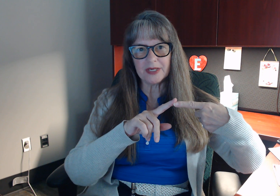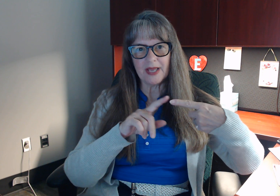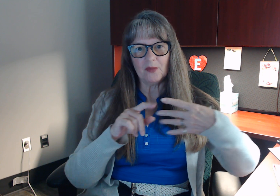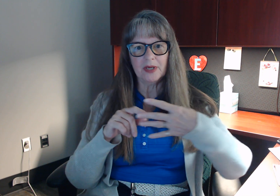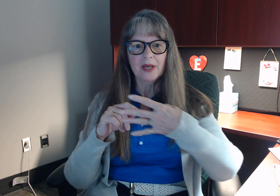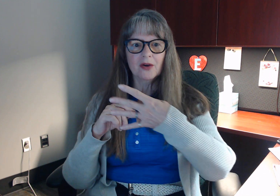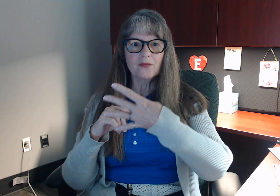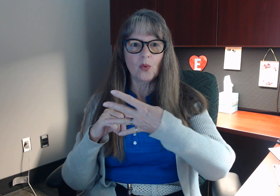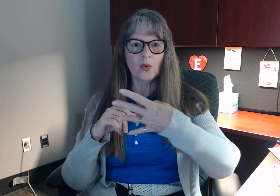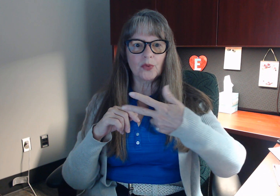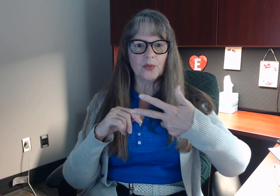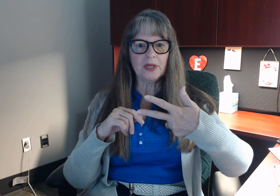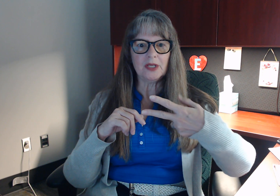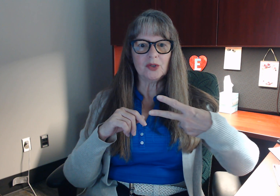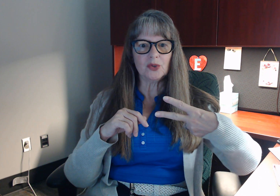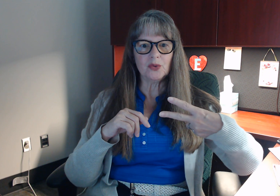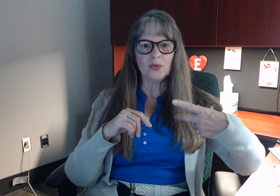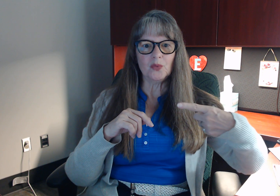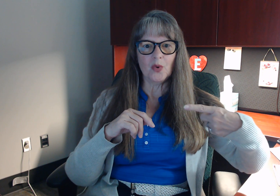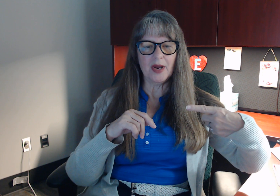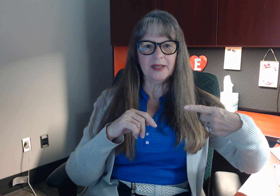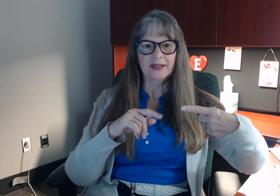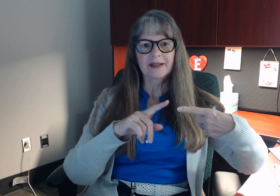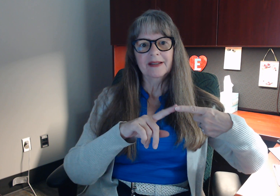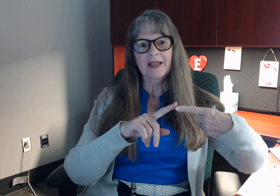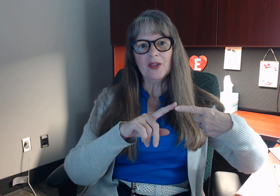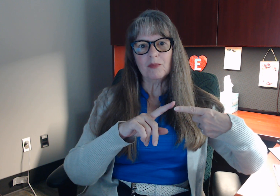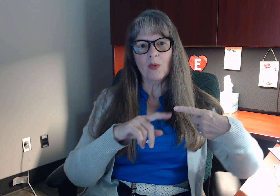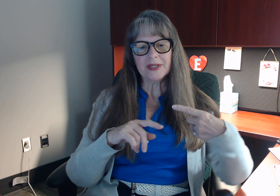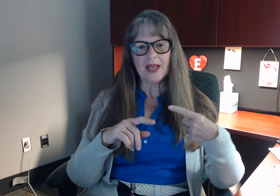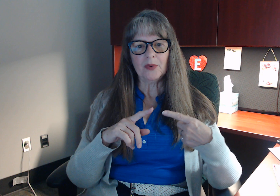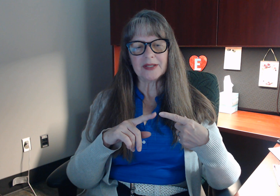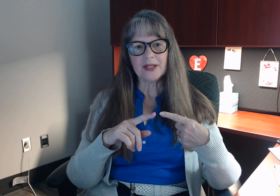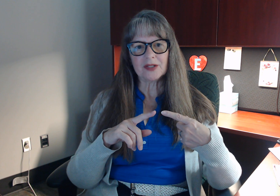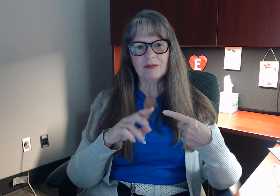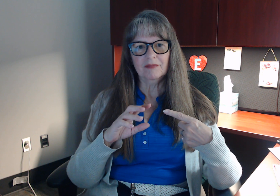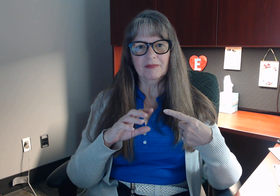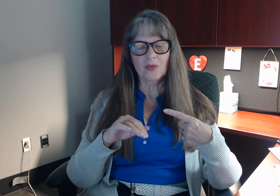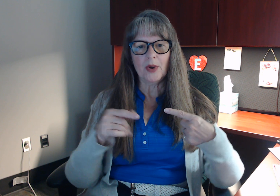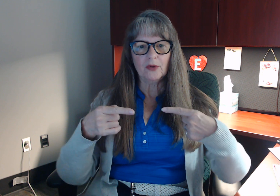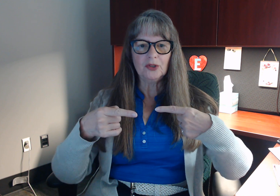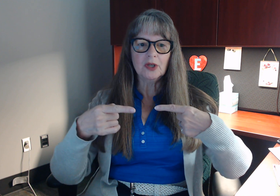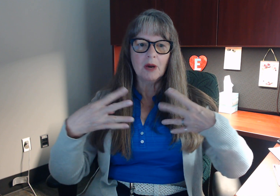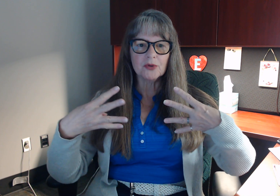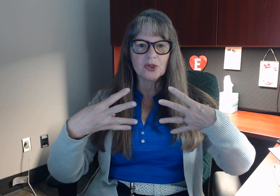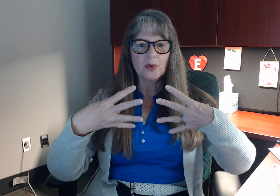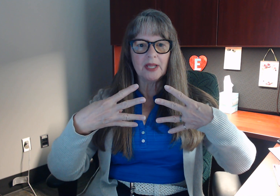that one. 4, 3, 2, 1, and they'll point to that one because that's the winner. And you can almost do it like this,